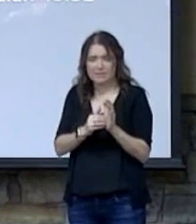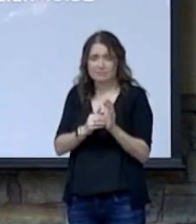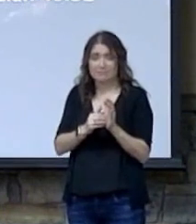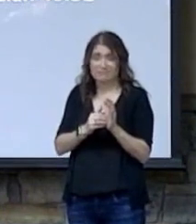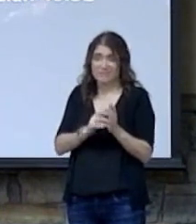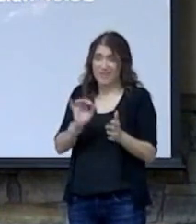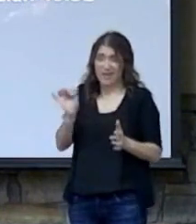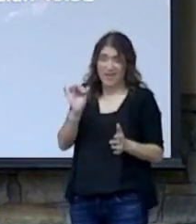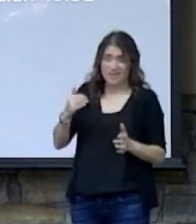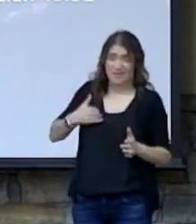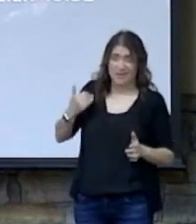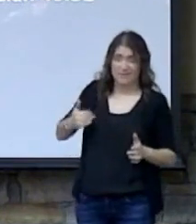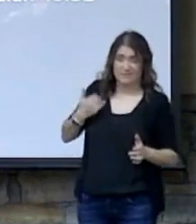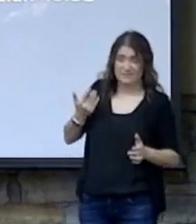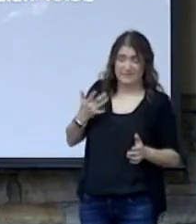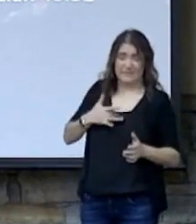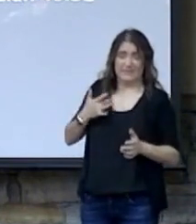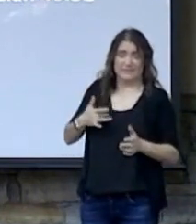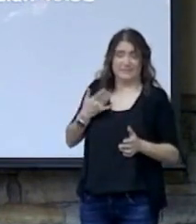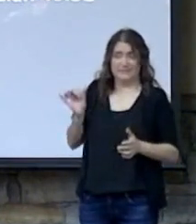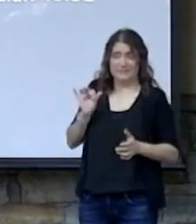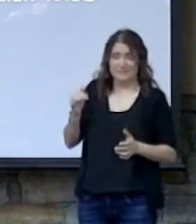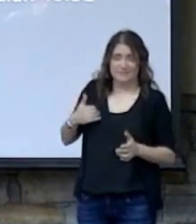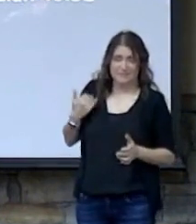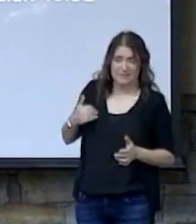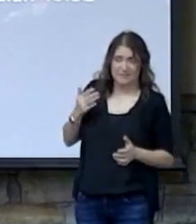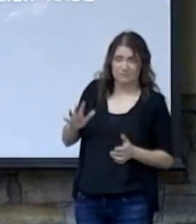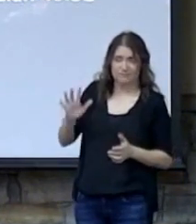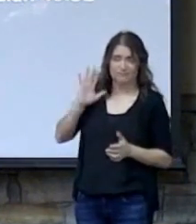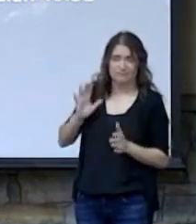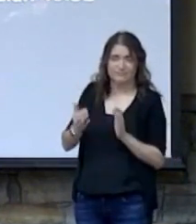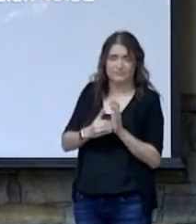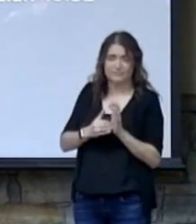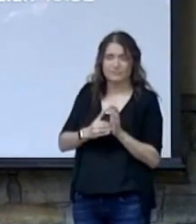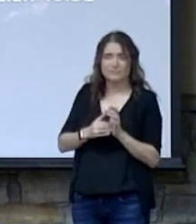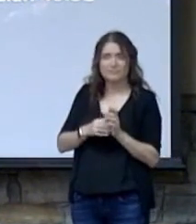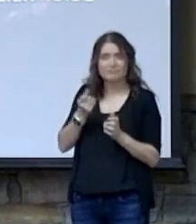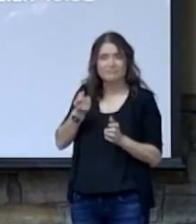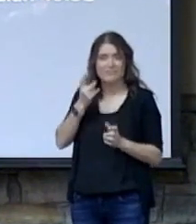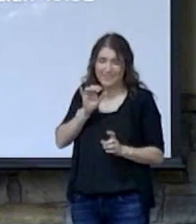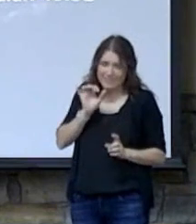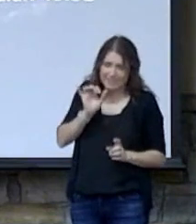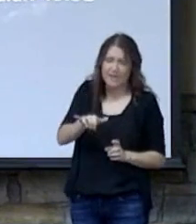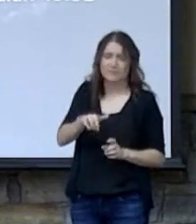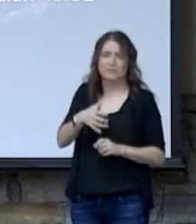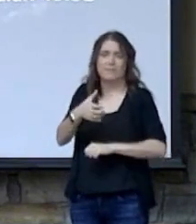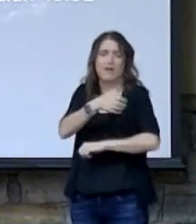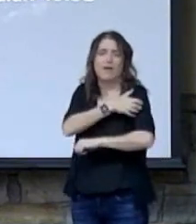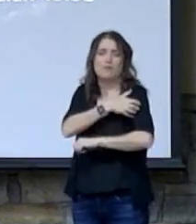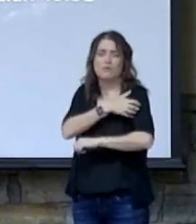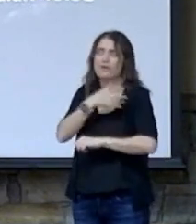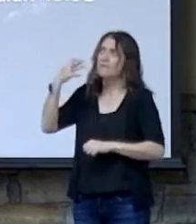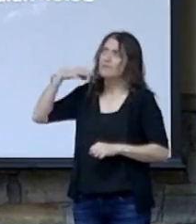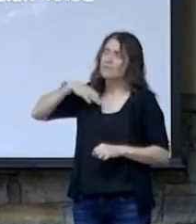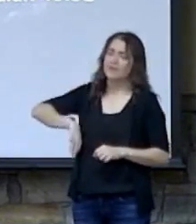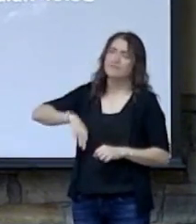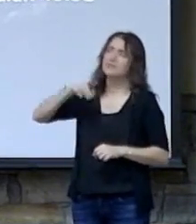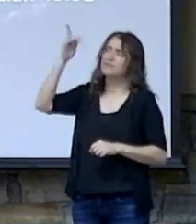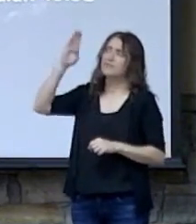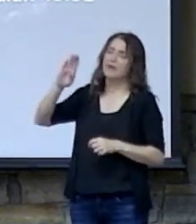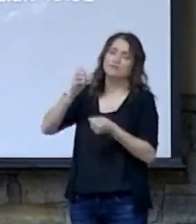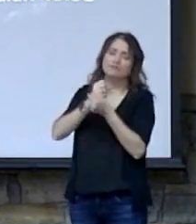like he was young again. You see, that's the power of the benefits of God's redemption